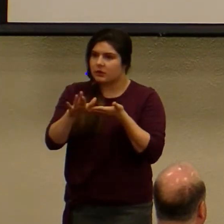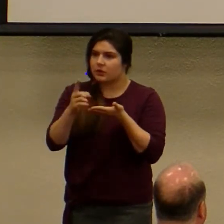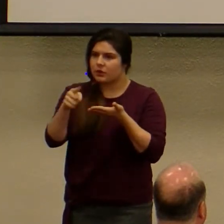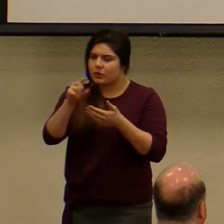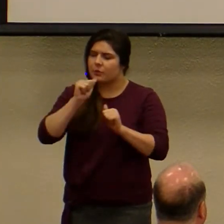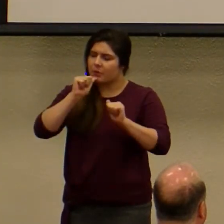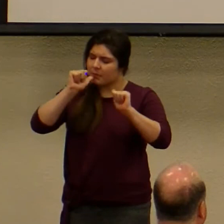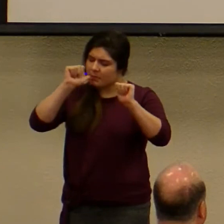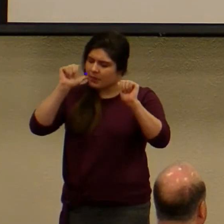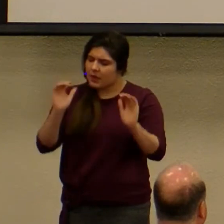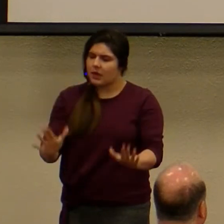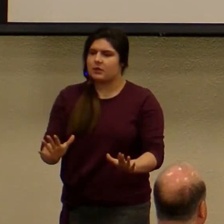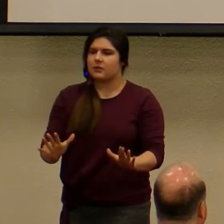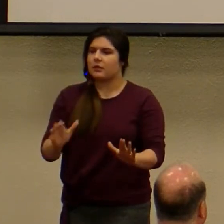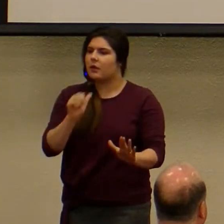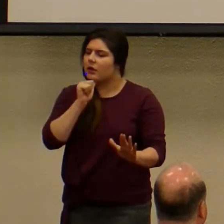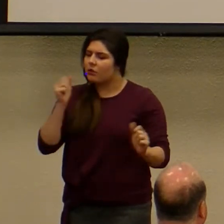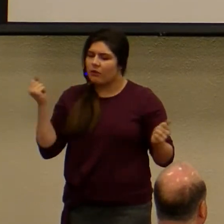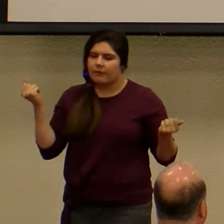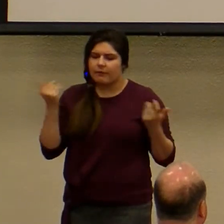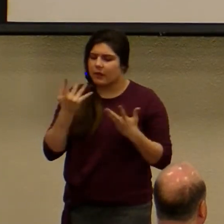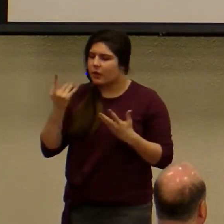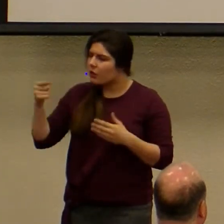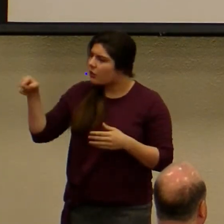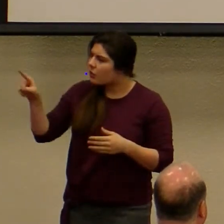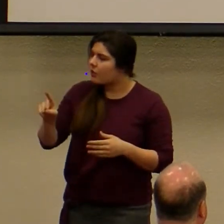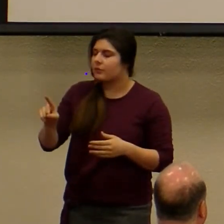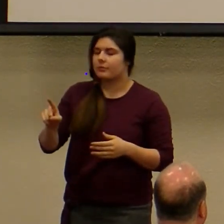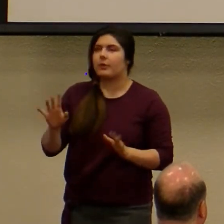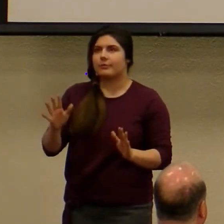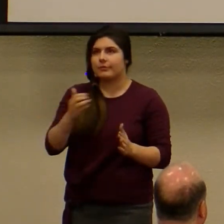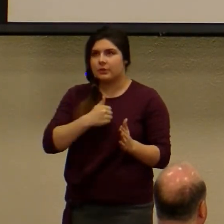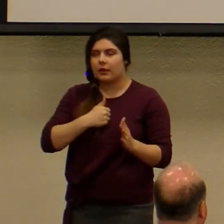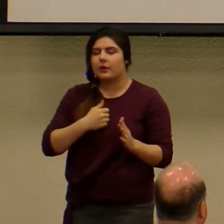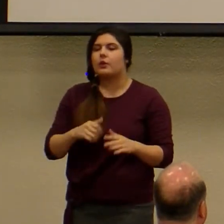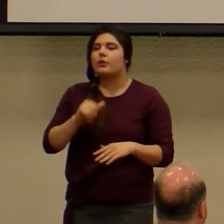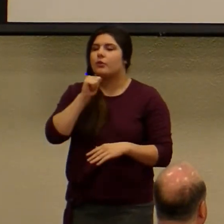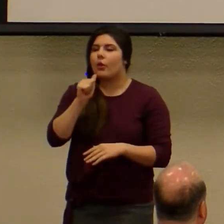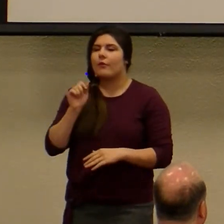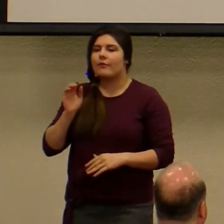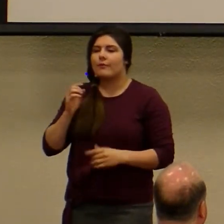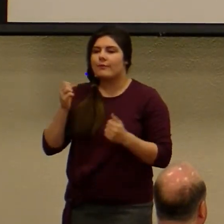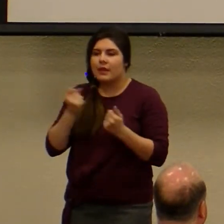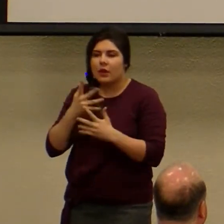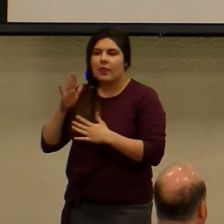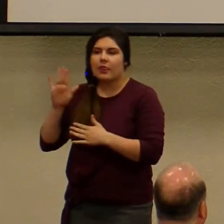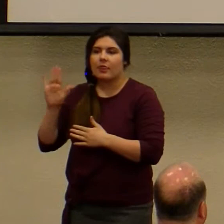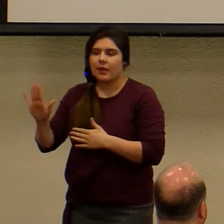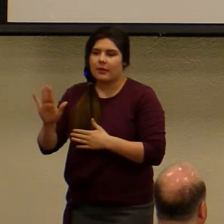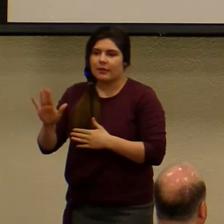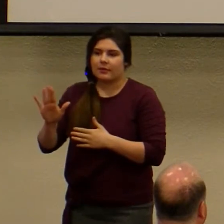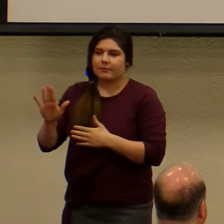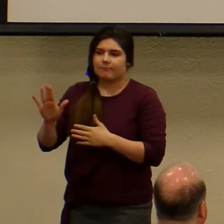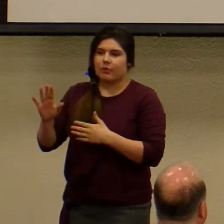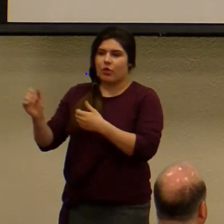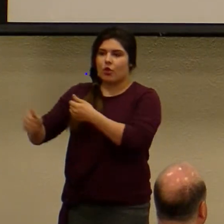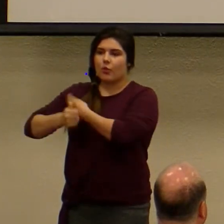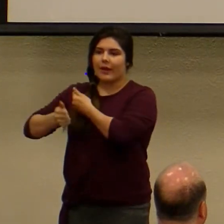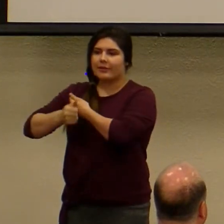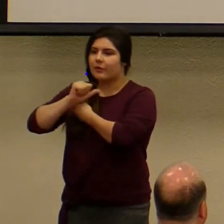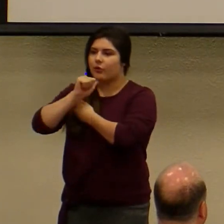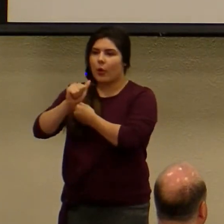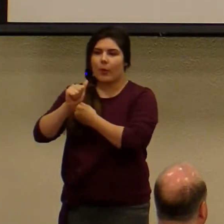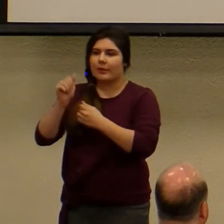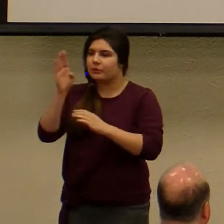are blessed. Do not fear and do not fear their intimidation, and do not be troubled."